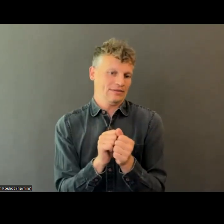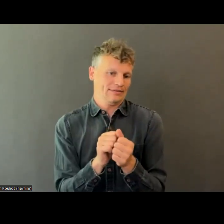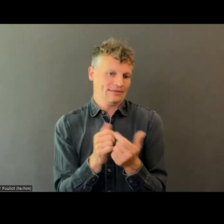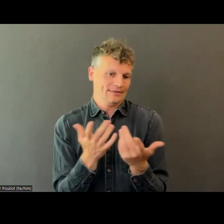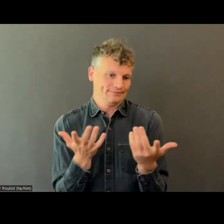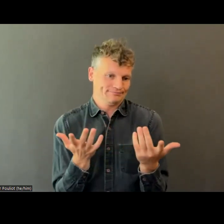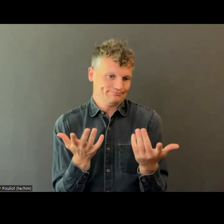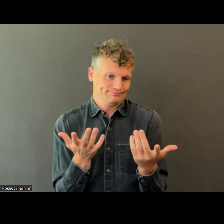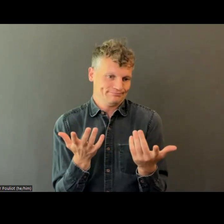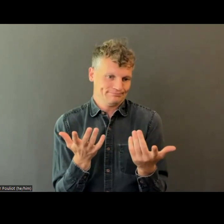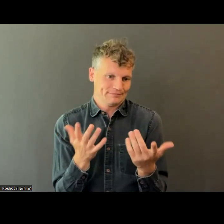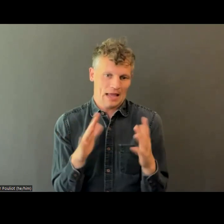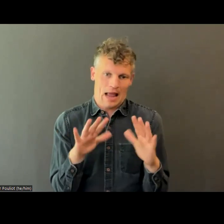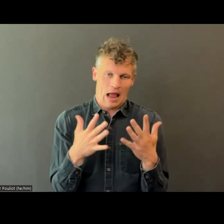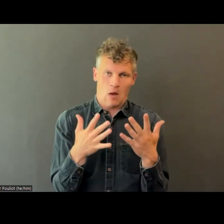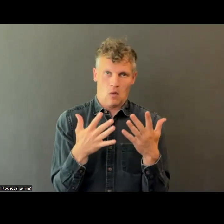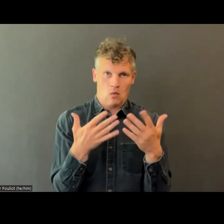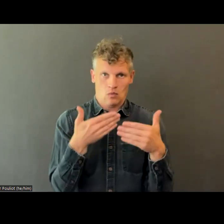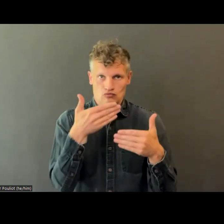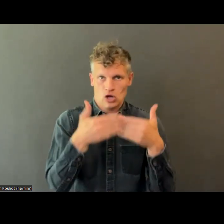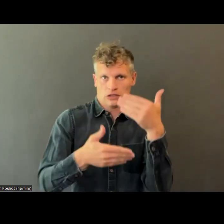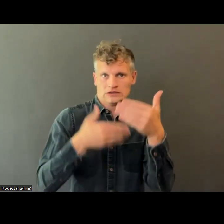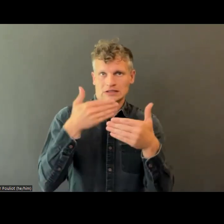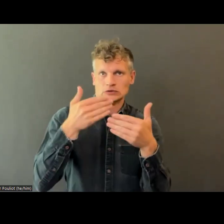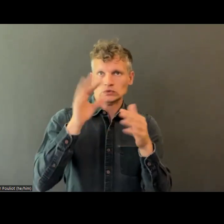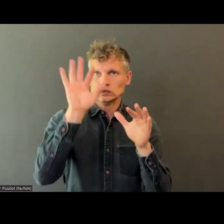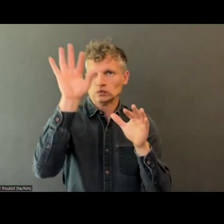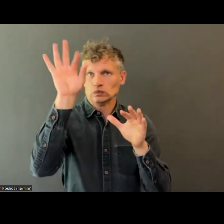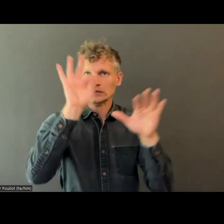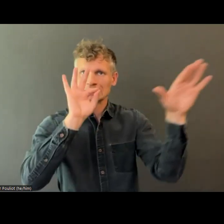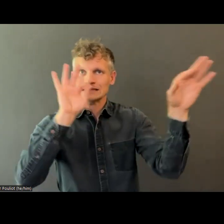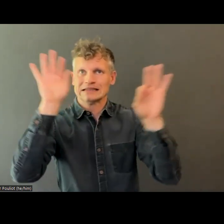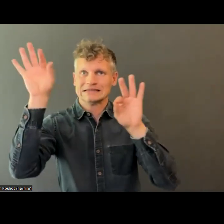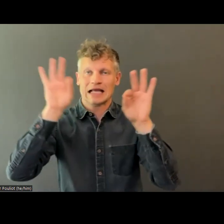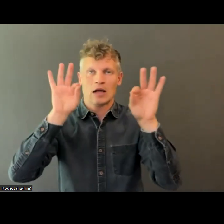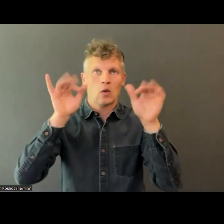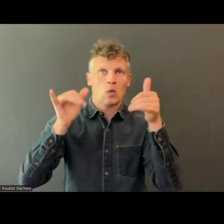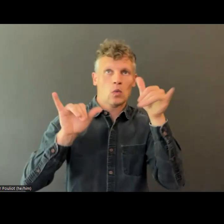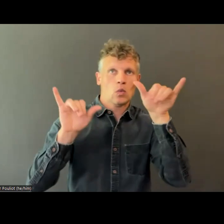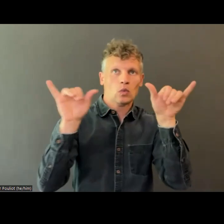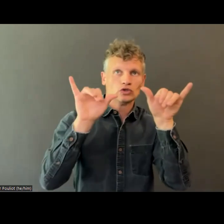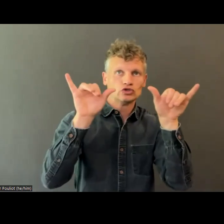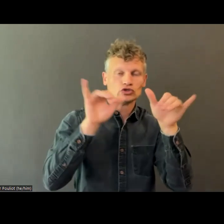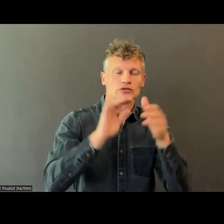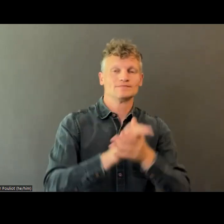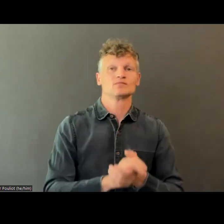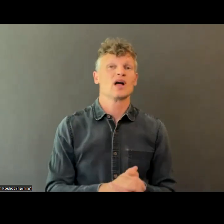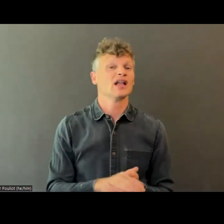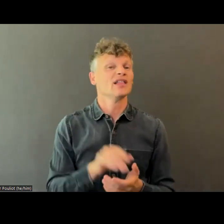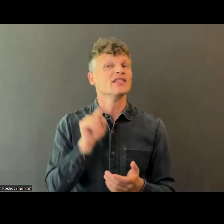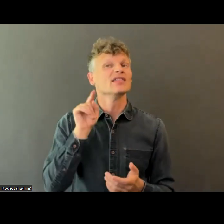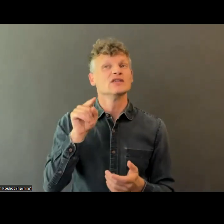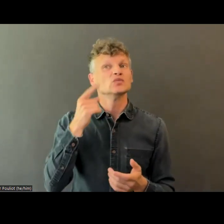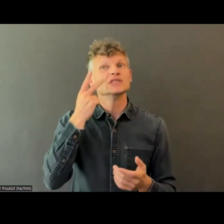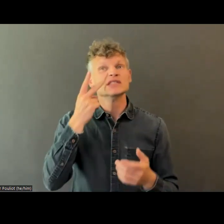or not fulfill that requirement, then we've got a challenge and a problem as well for ourselves. So helping ensure